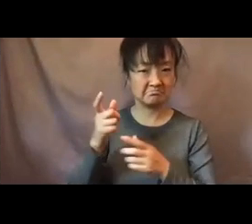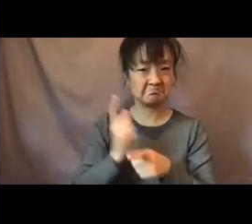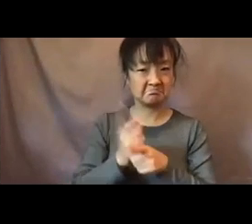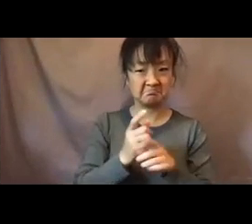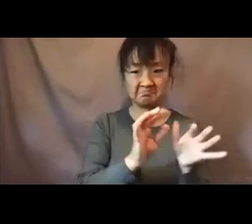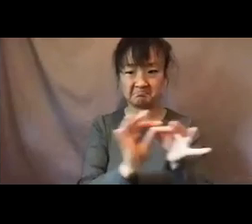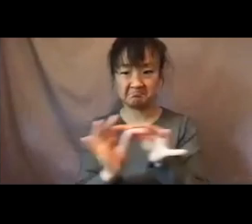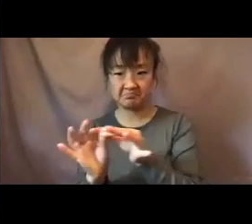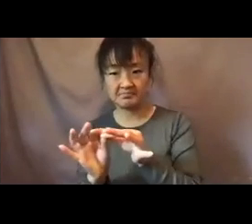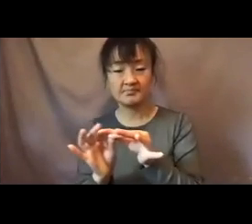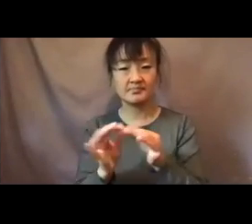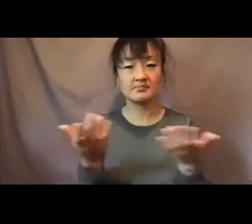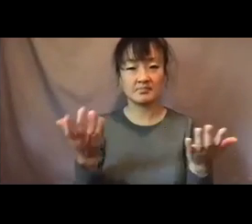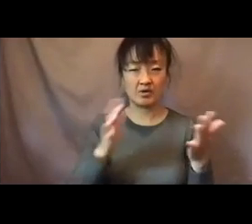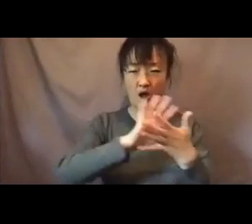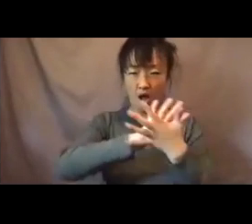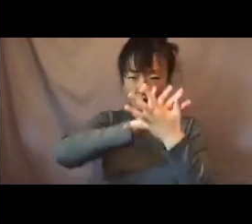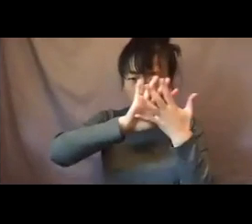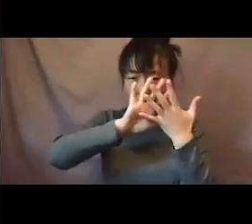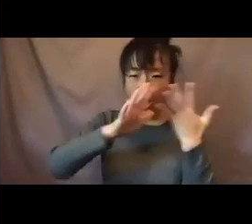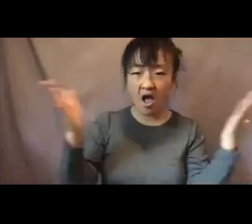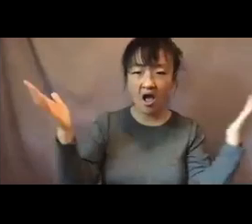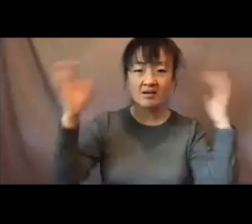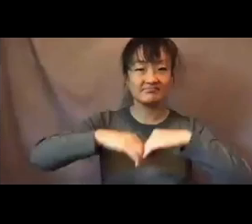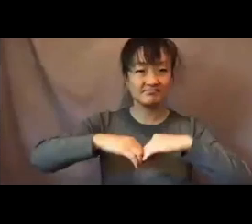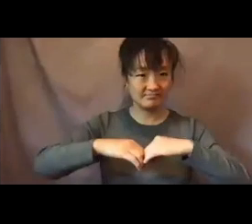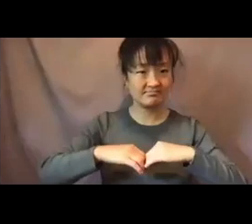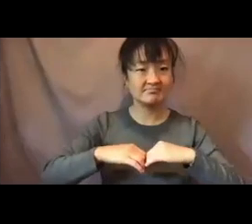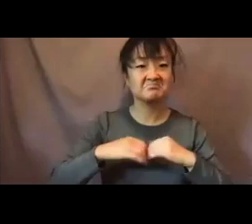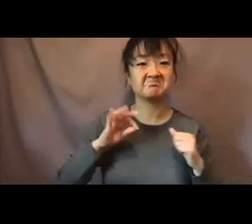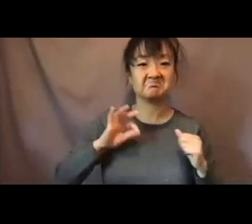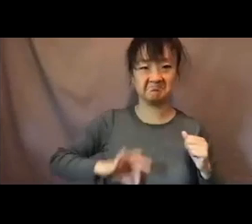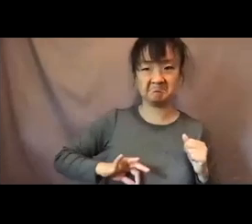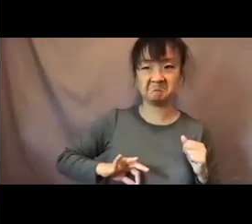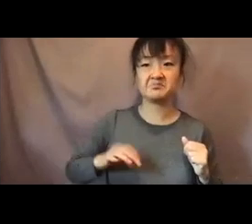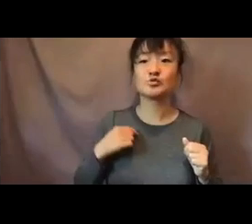this comes into play and is useful to us.